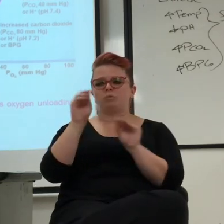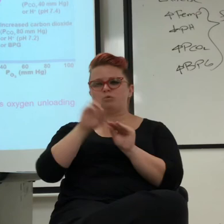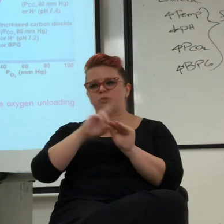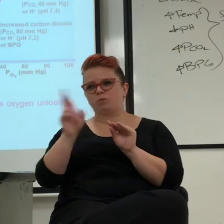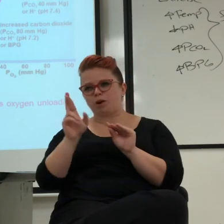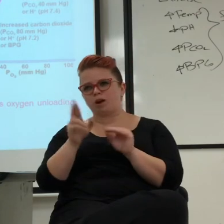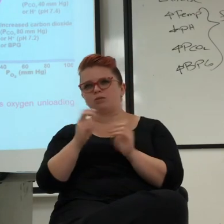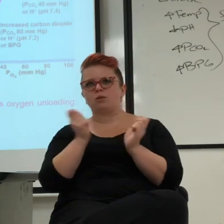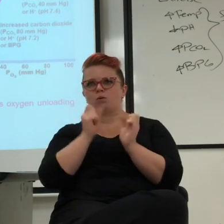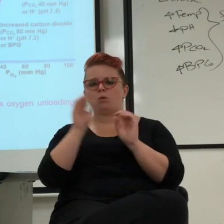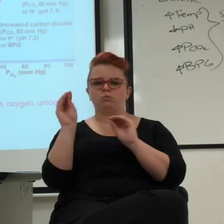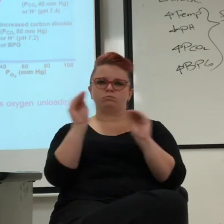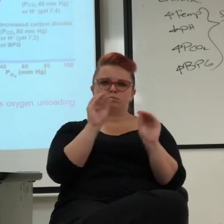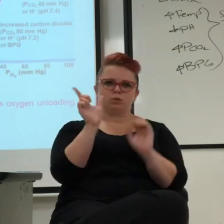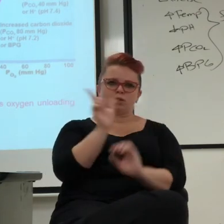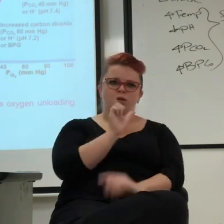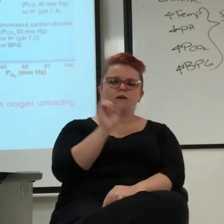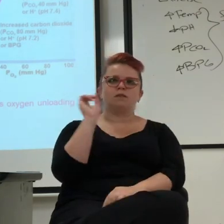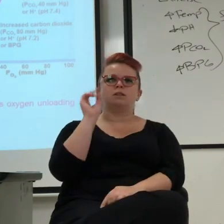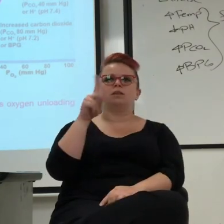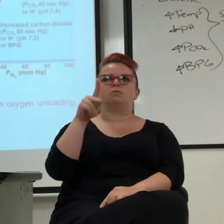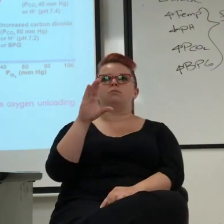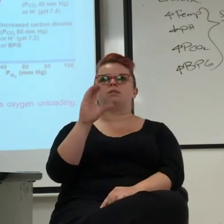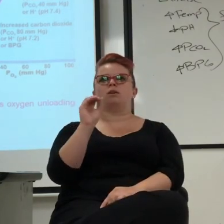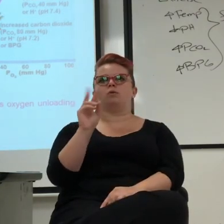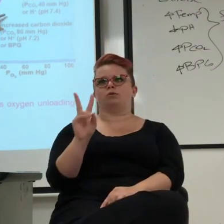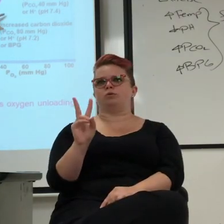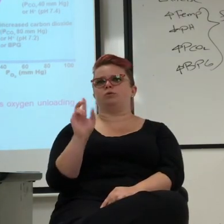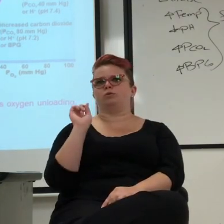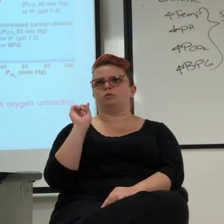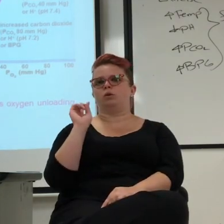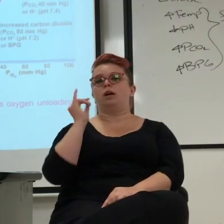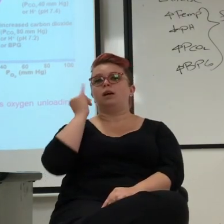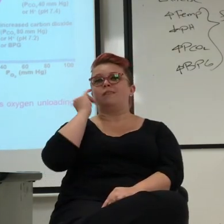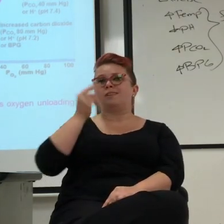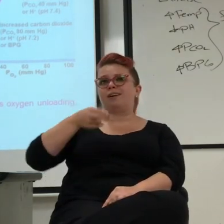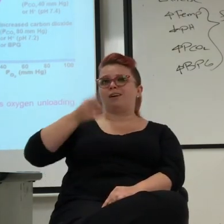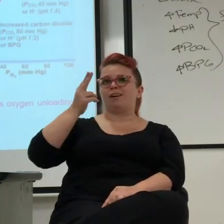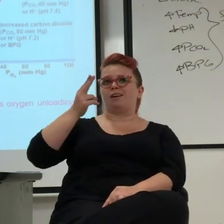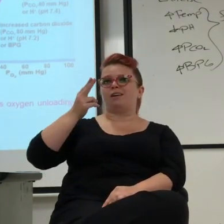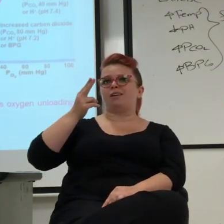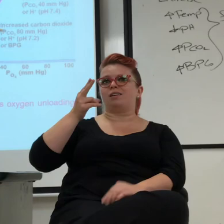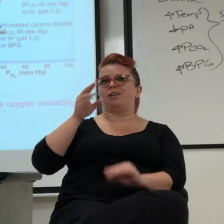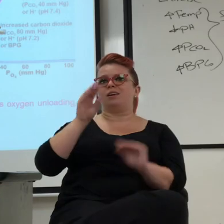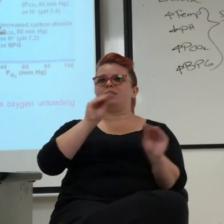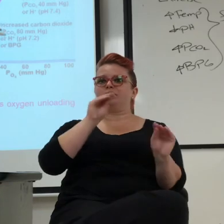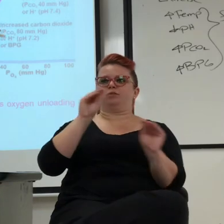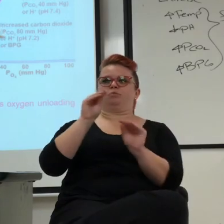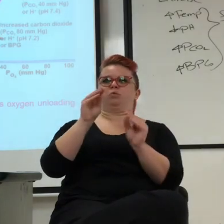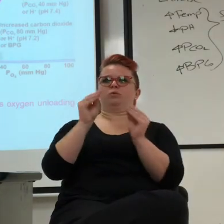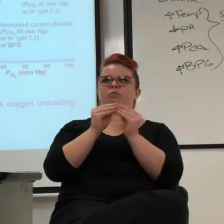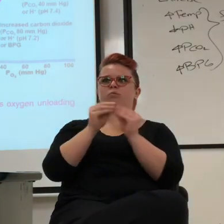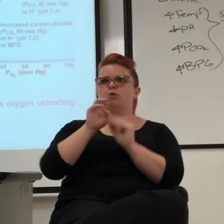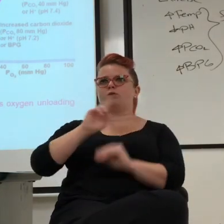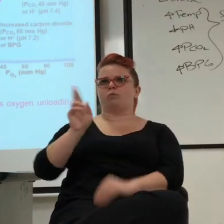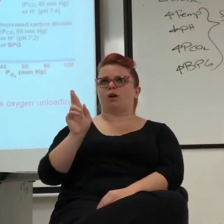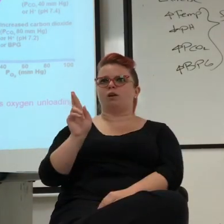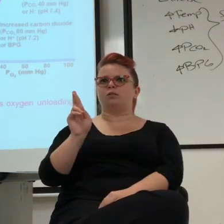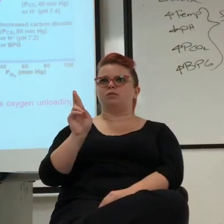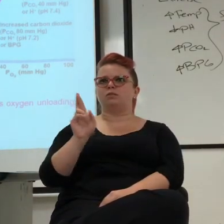for PCO2, okay? If it's high, you kind of shift it more to the right.